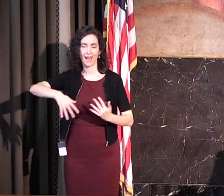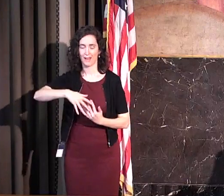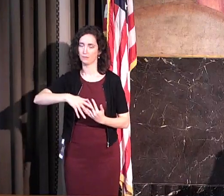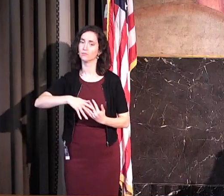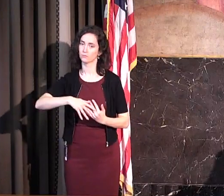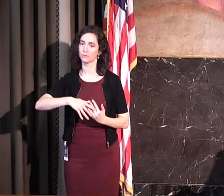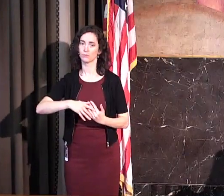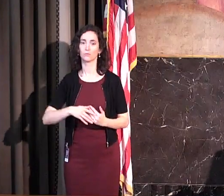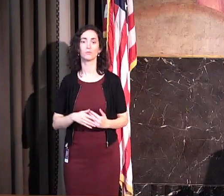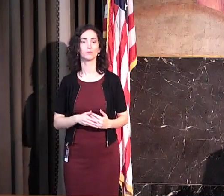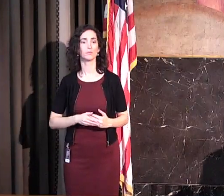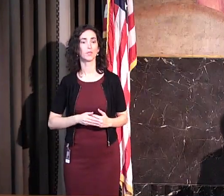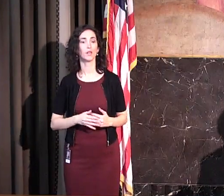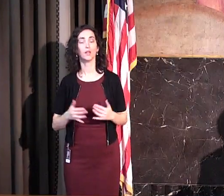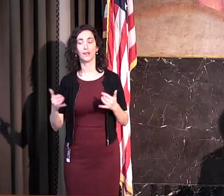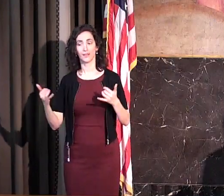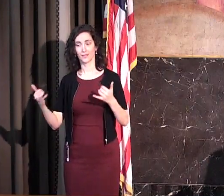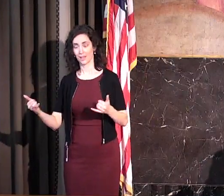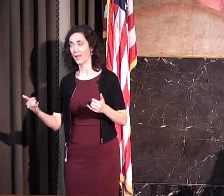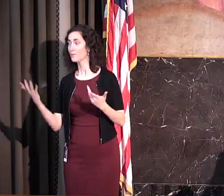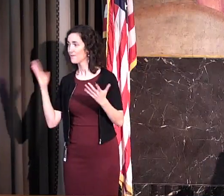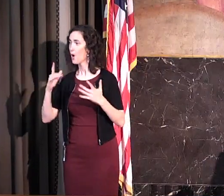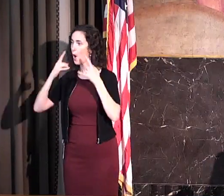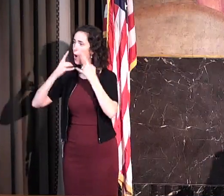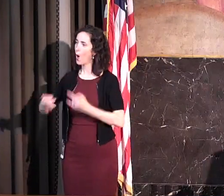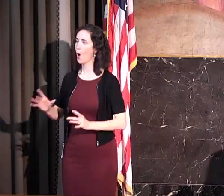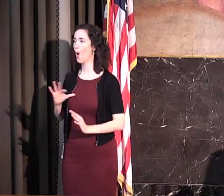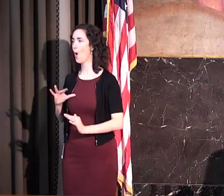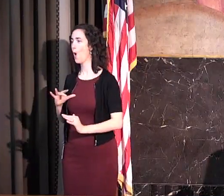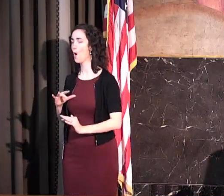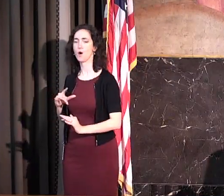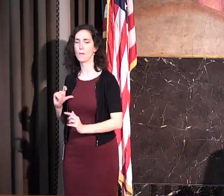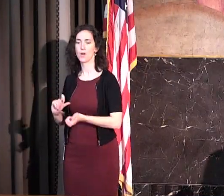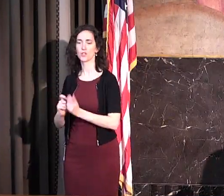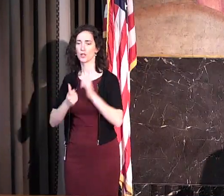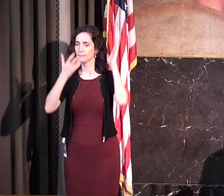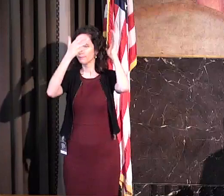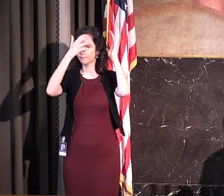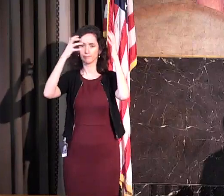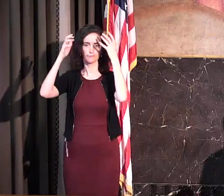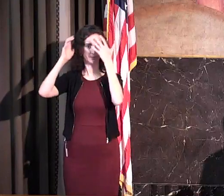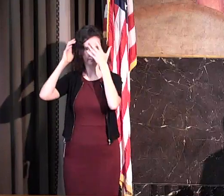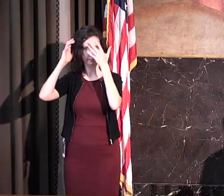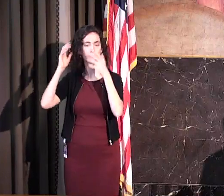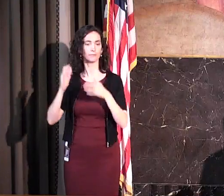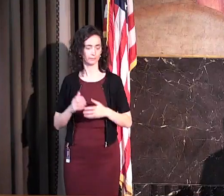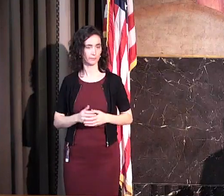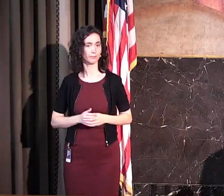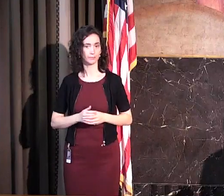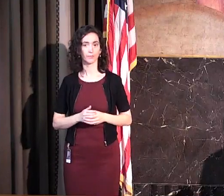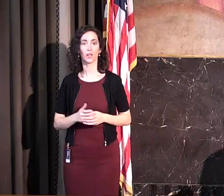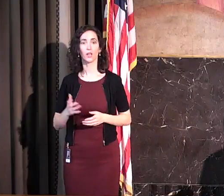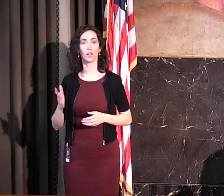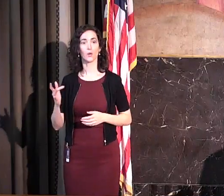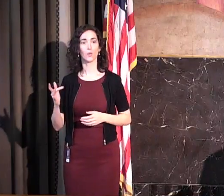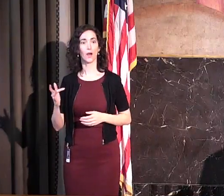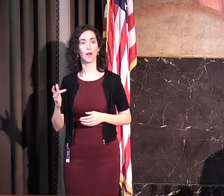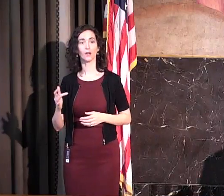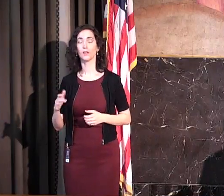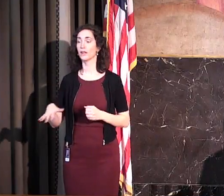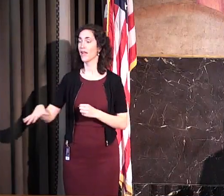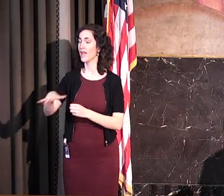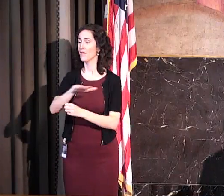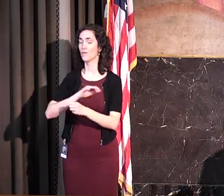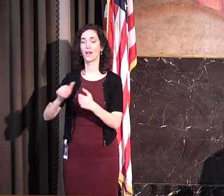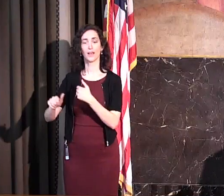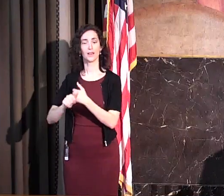to be changing our framework right now and realizing that while we were in a relatively low-risk